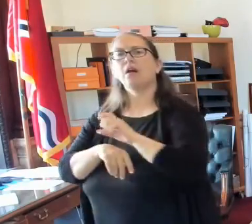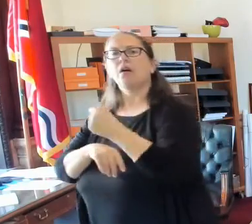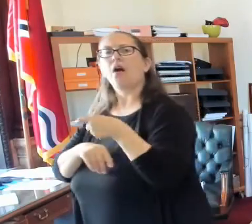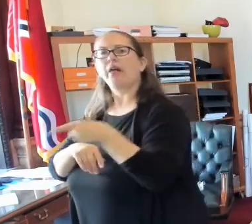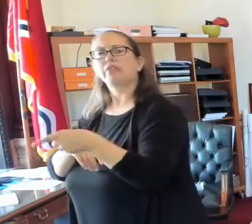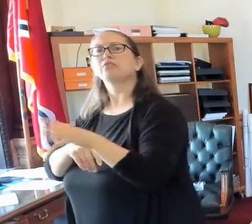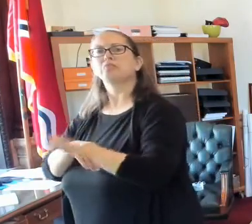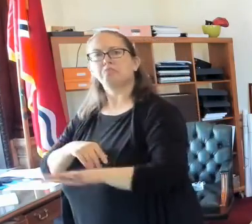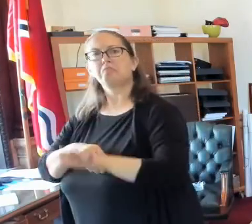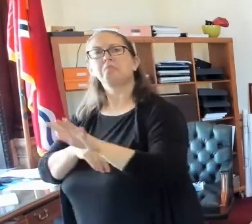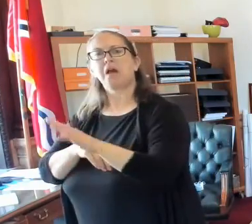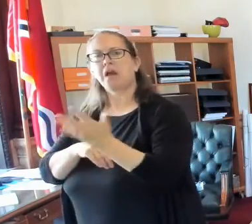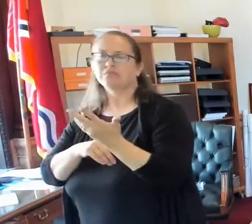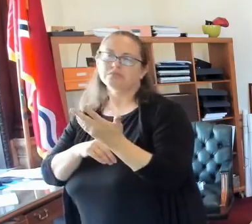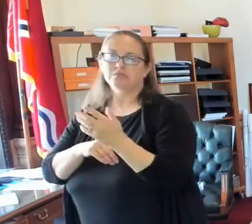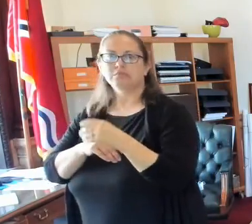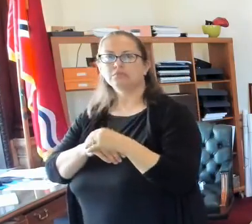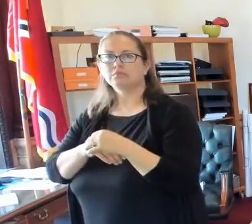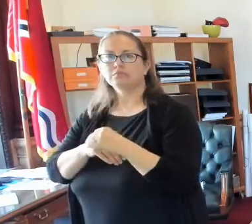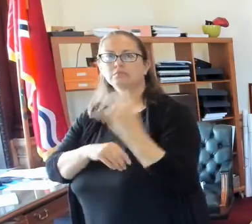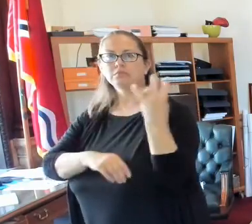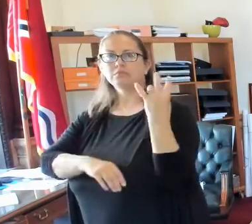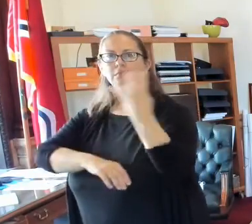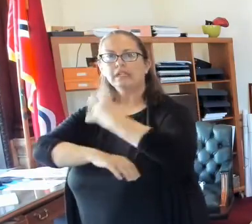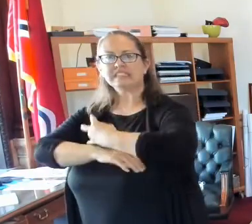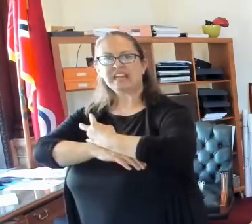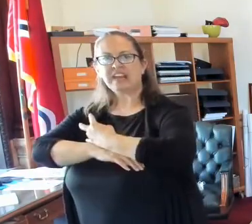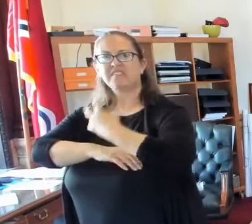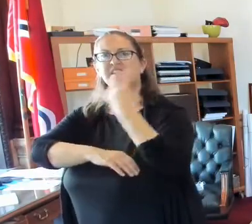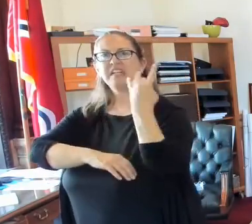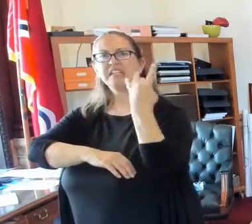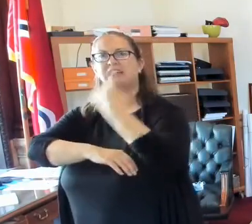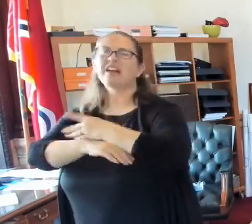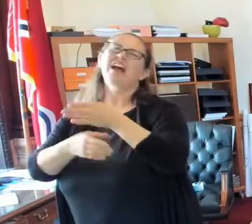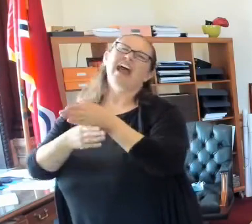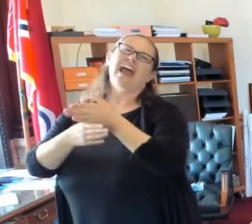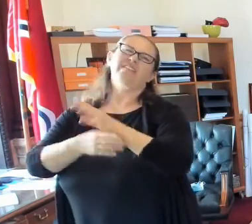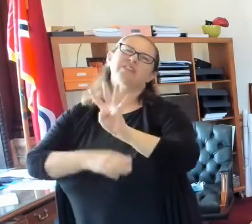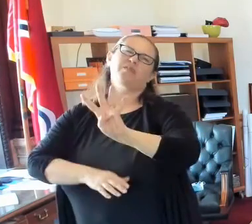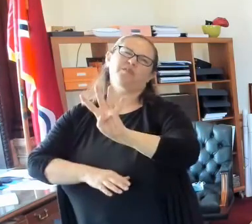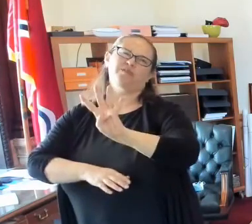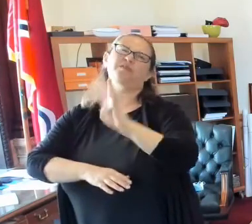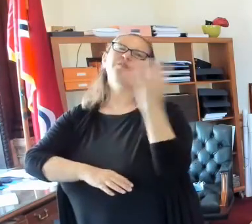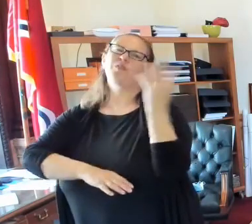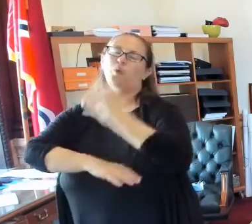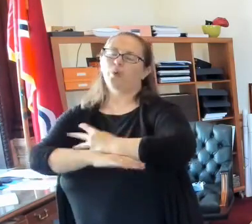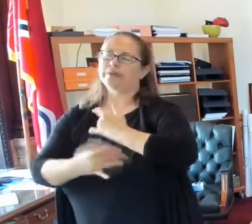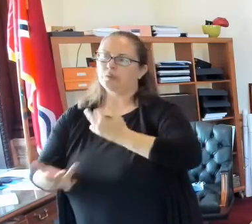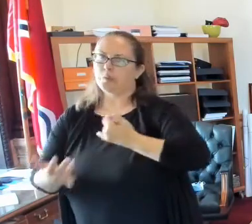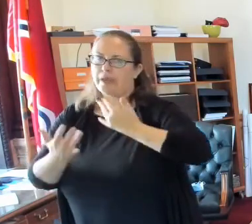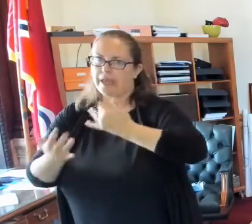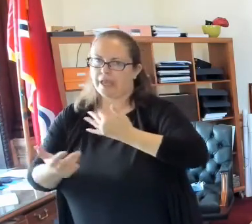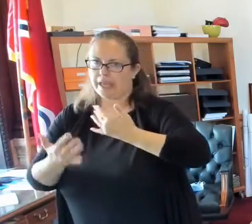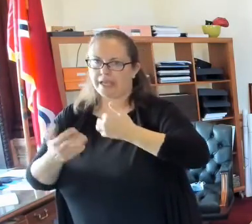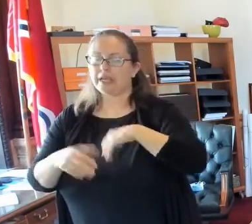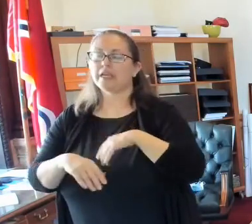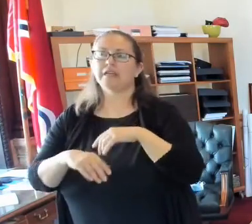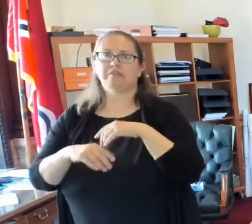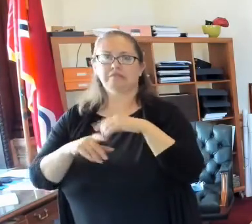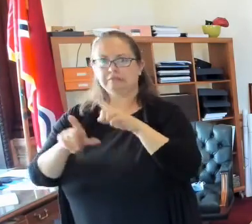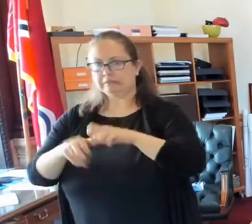right in the 7-8 day range. The average was about 4 days. So that's what we